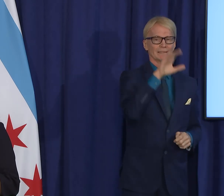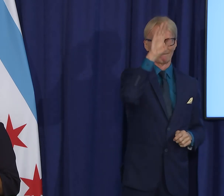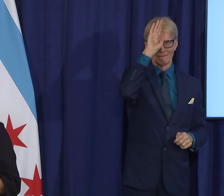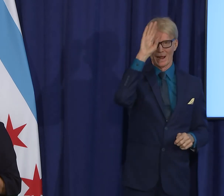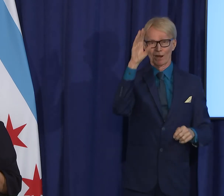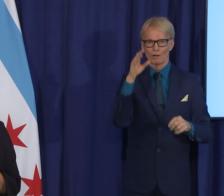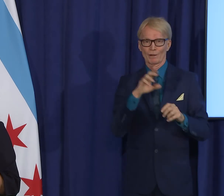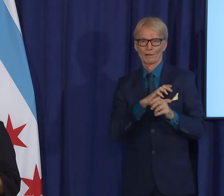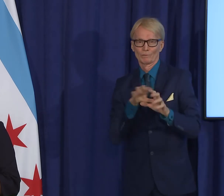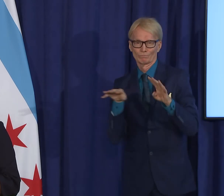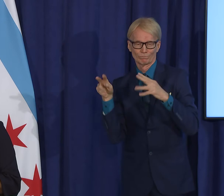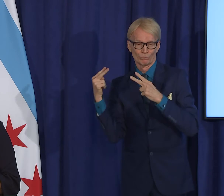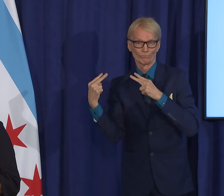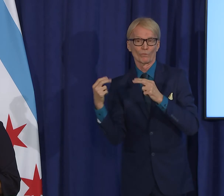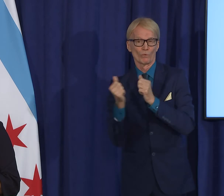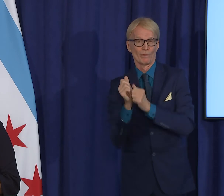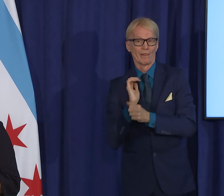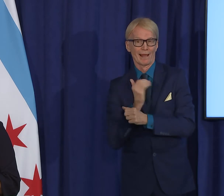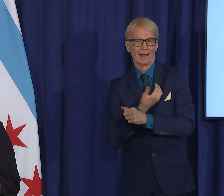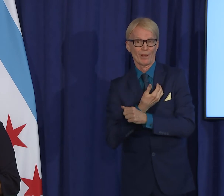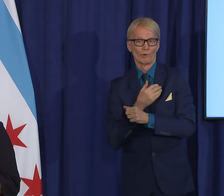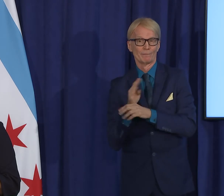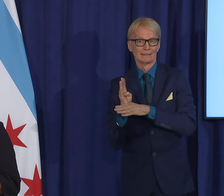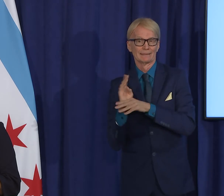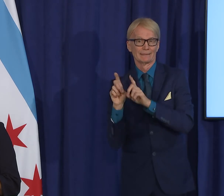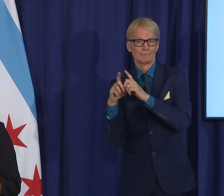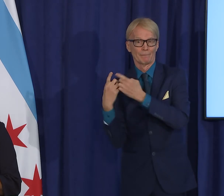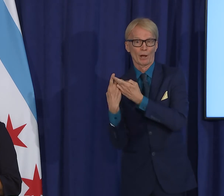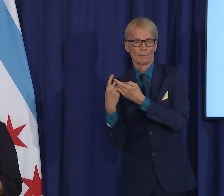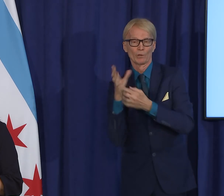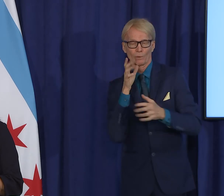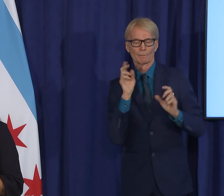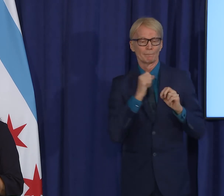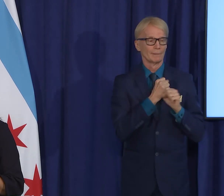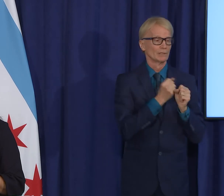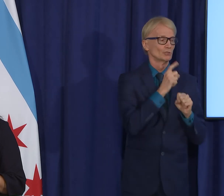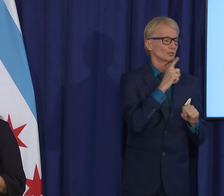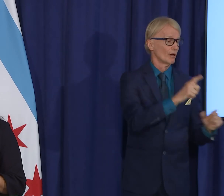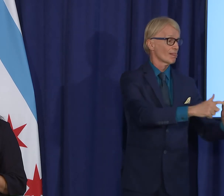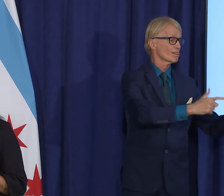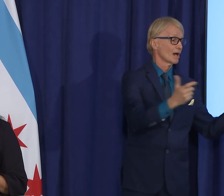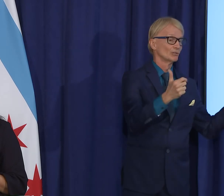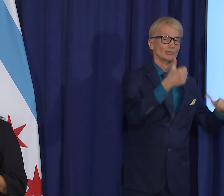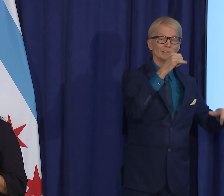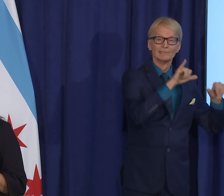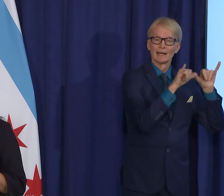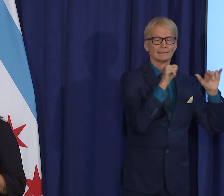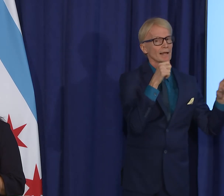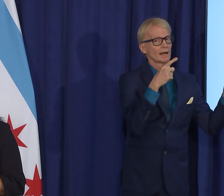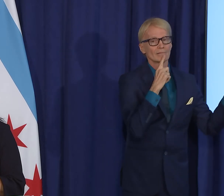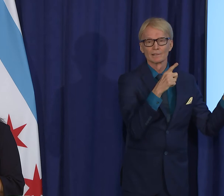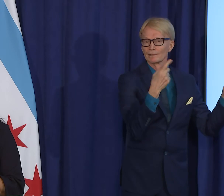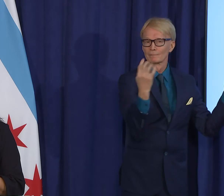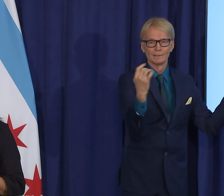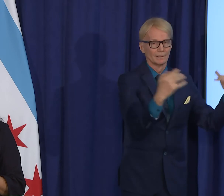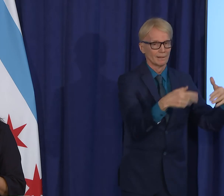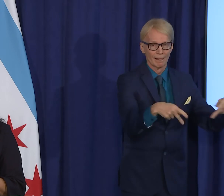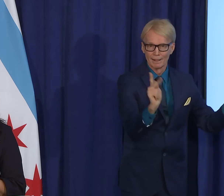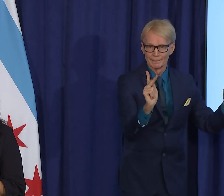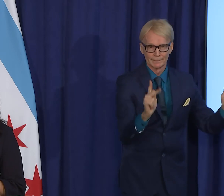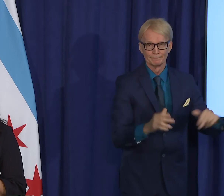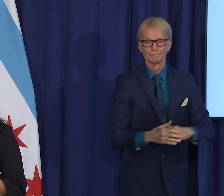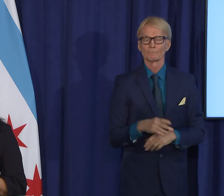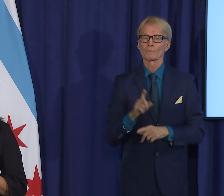buildings department. So we will be going out there to ensure that these large gatherings are not happening. And then we have our weekends